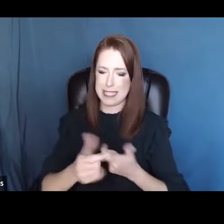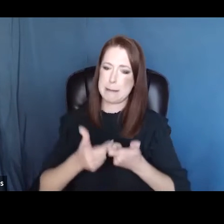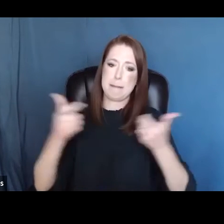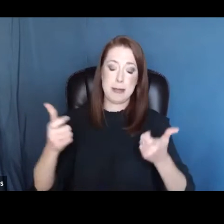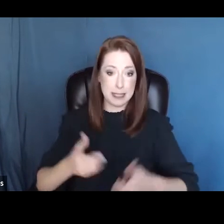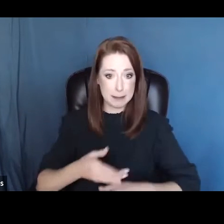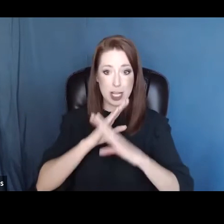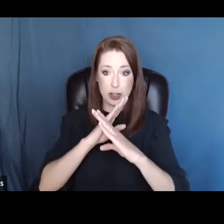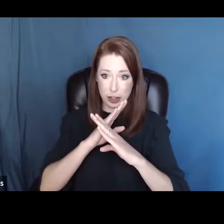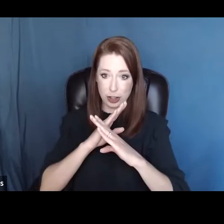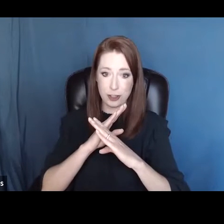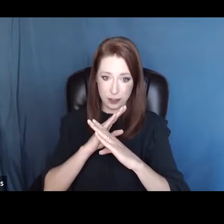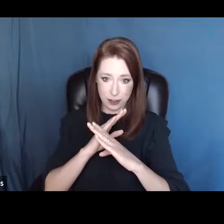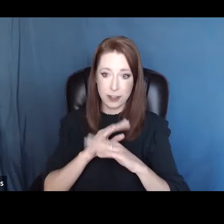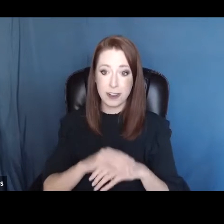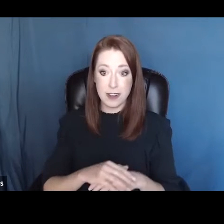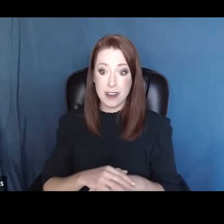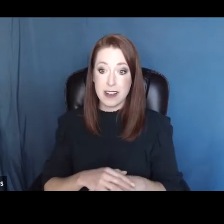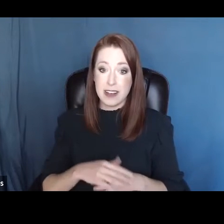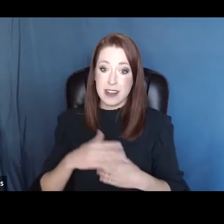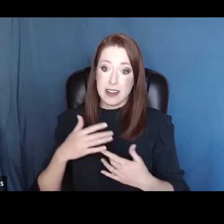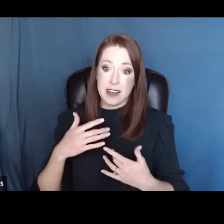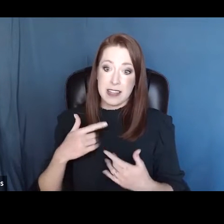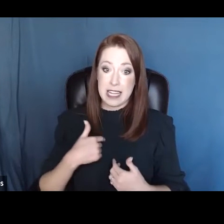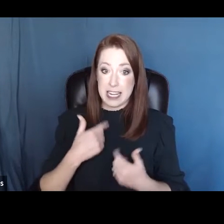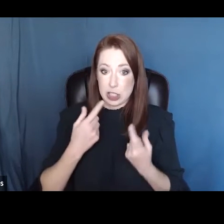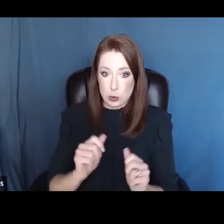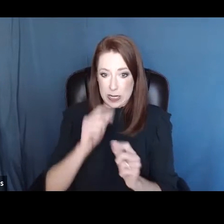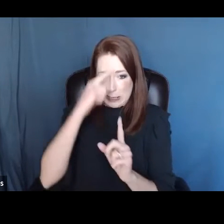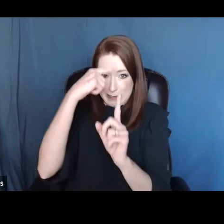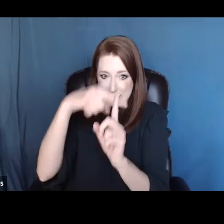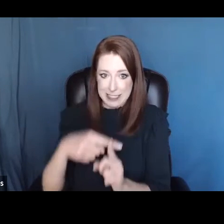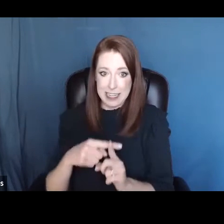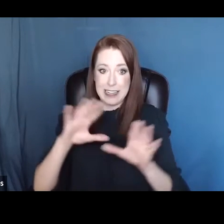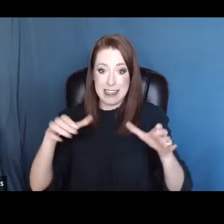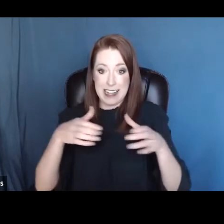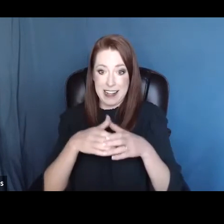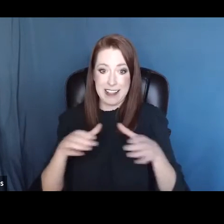that I optimistically like to think that collective action will be able to address.